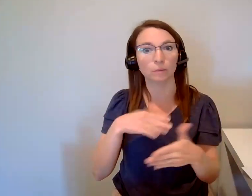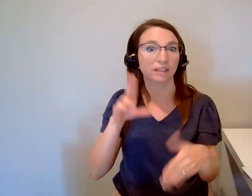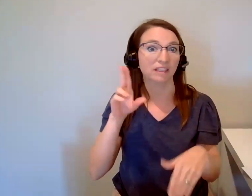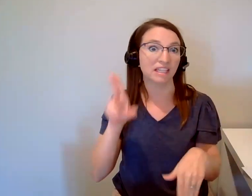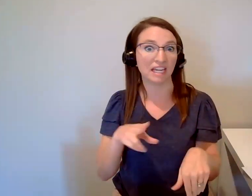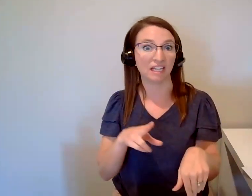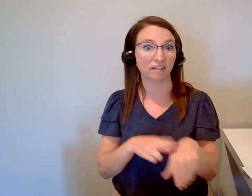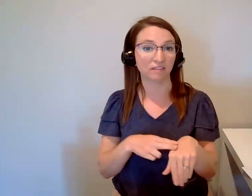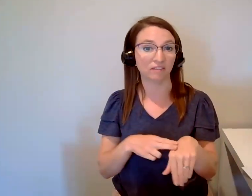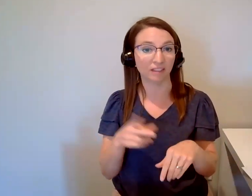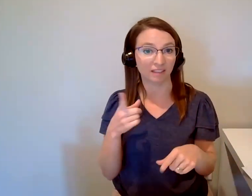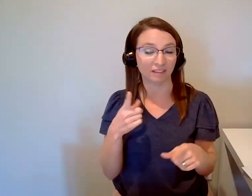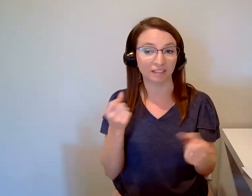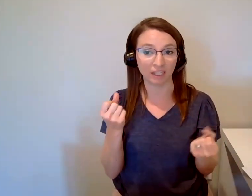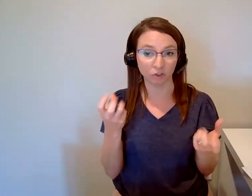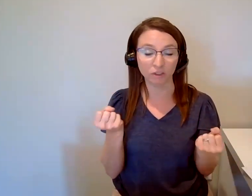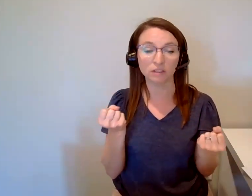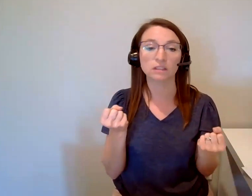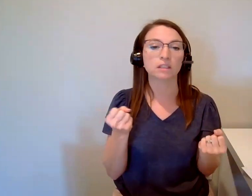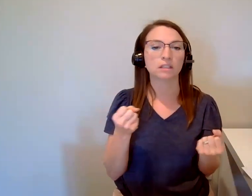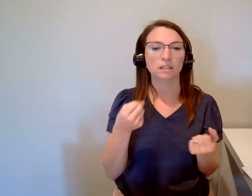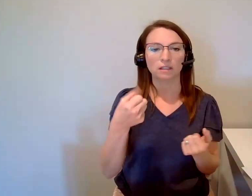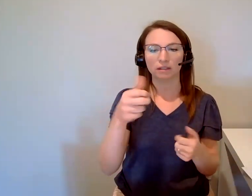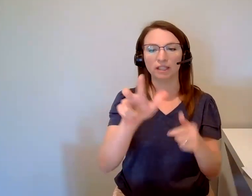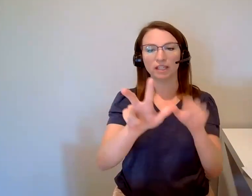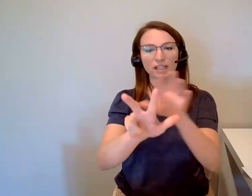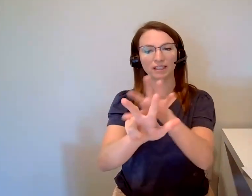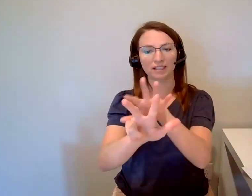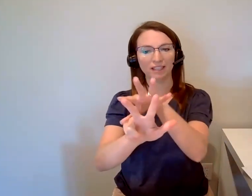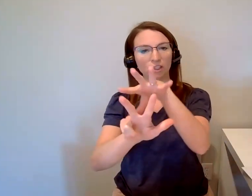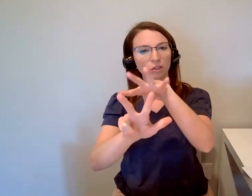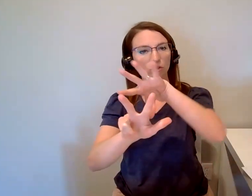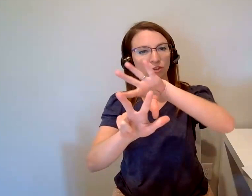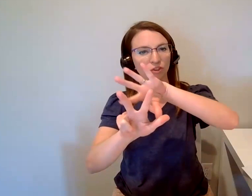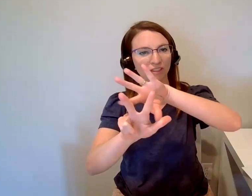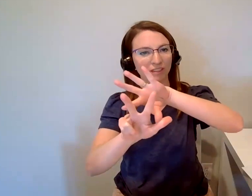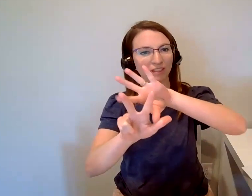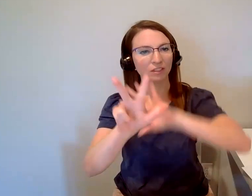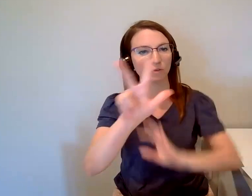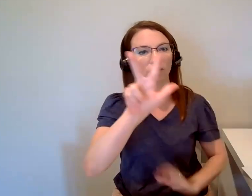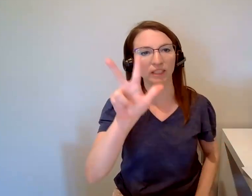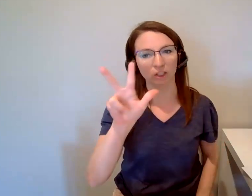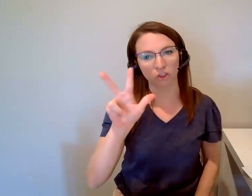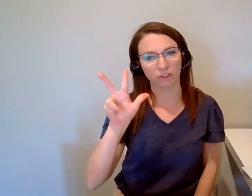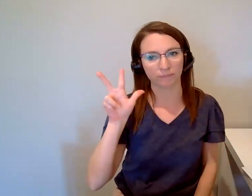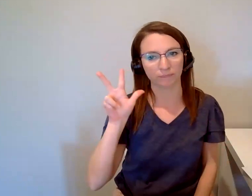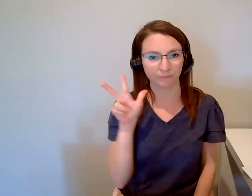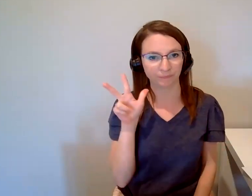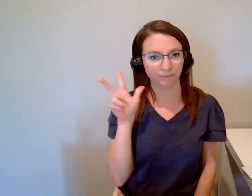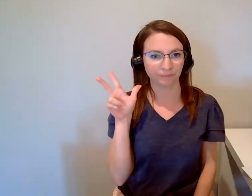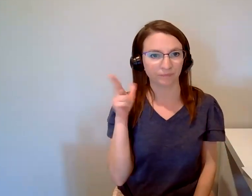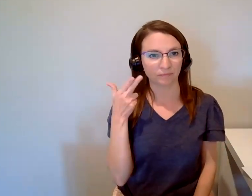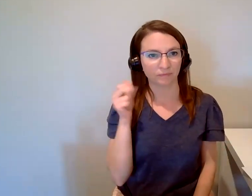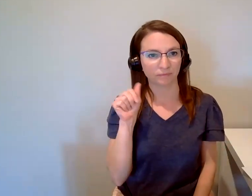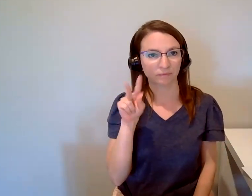with native signers, they kind of tend to use just these 3 fingers.